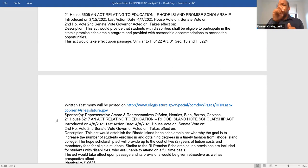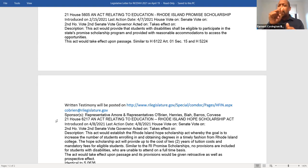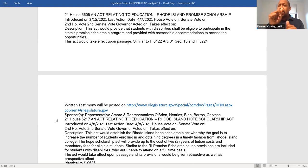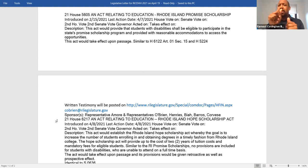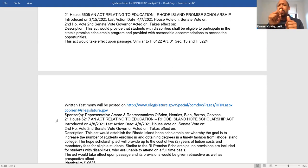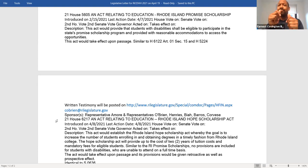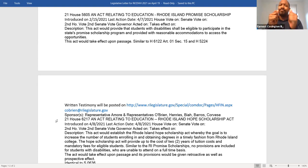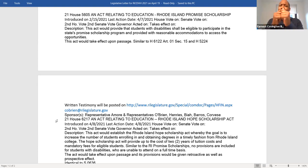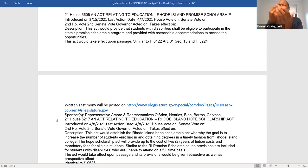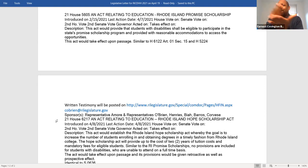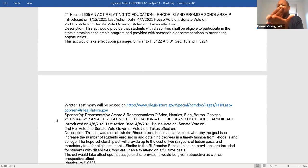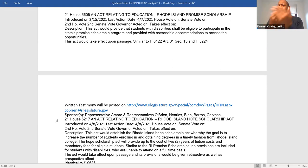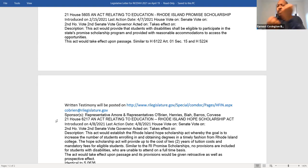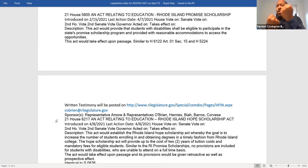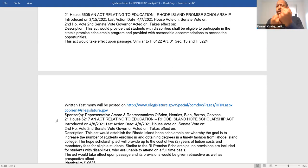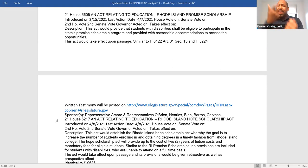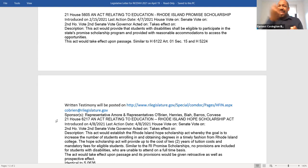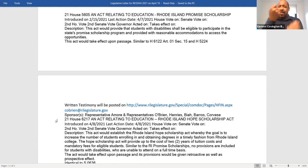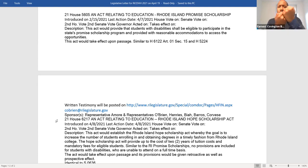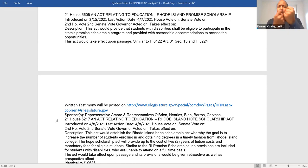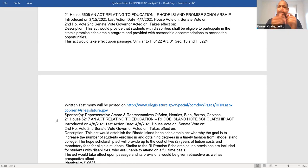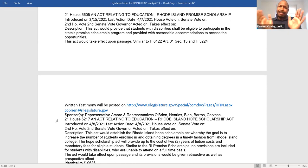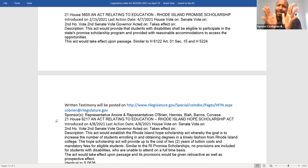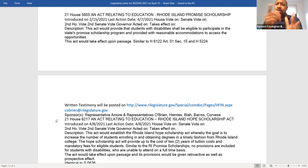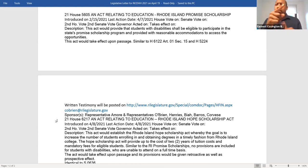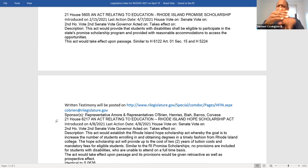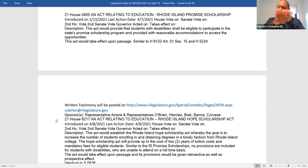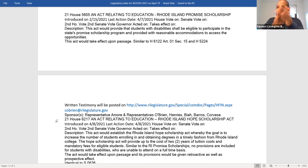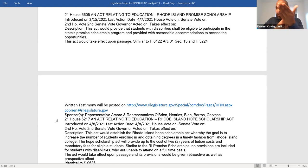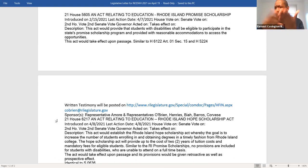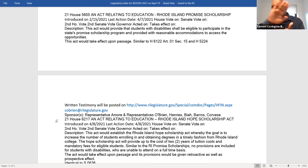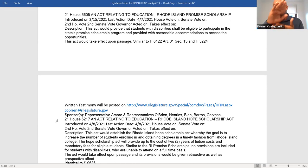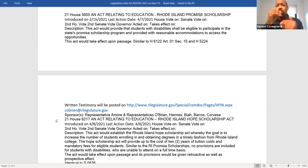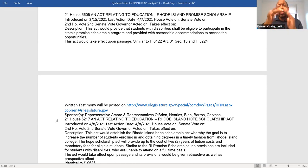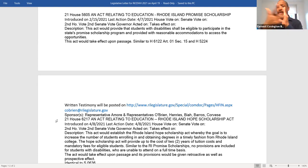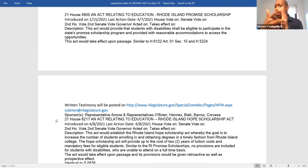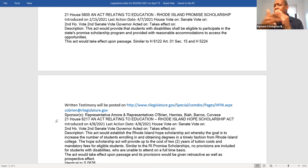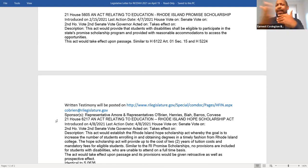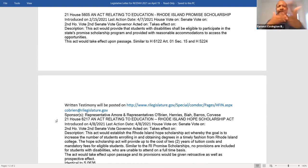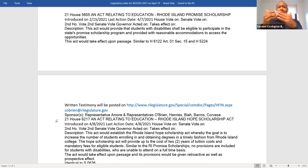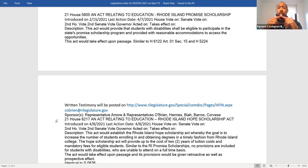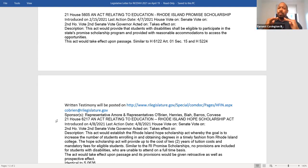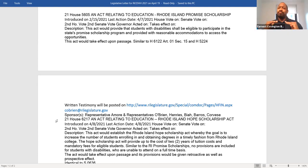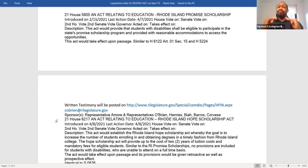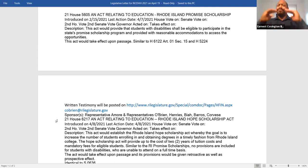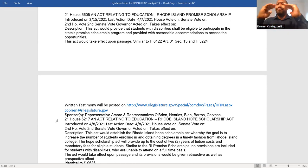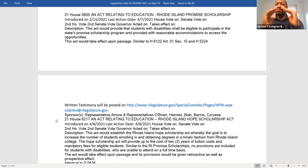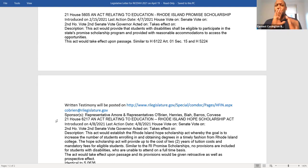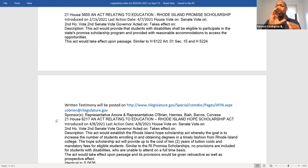give incentive and assistance to those with disabilities to get scholarships and access to college or technical